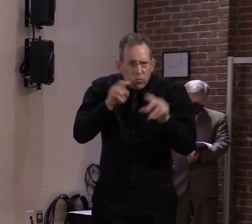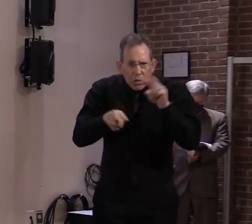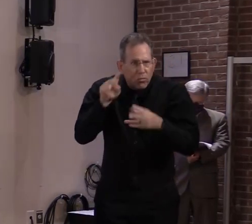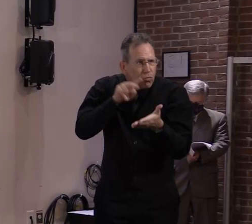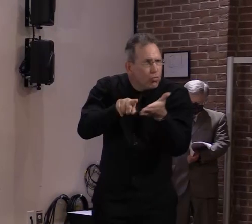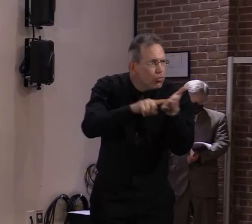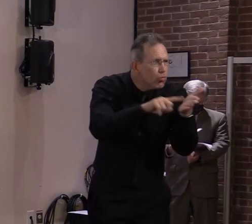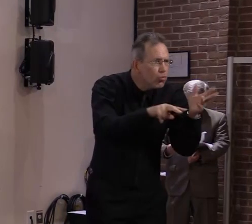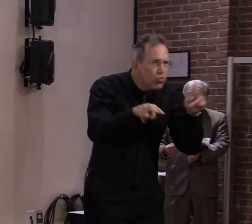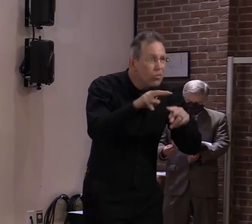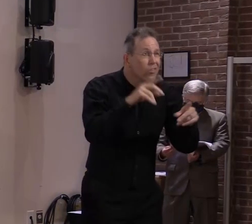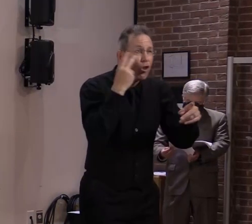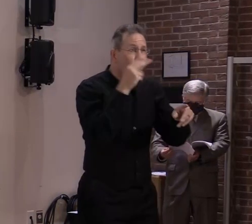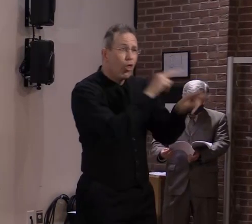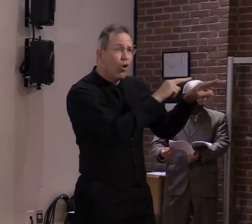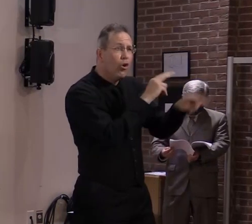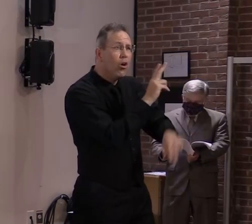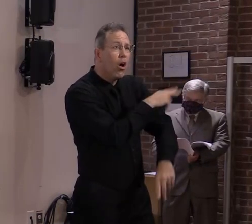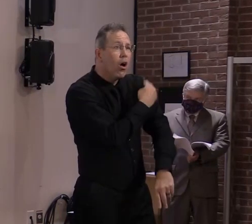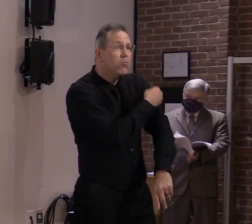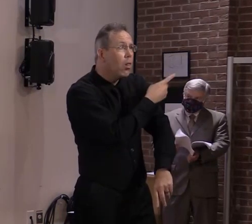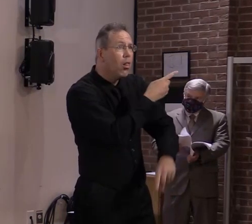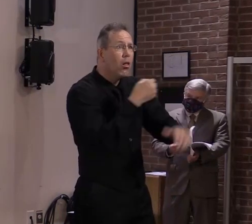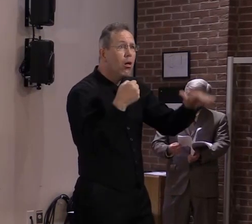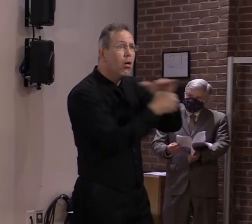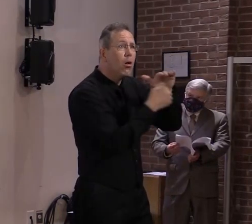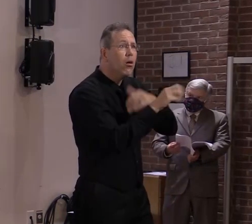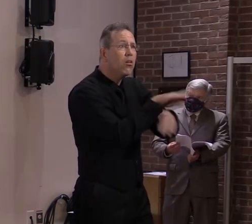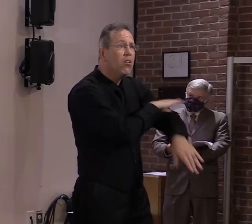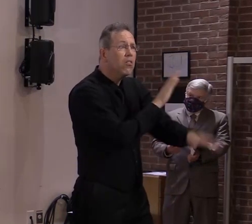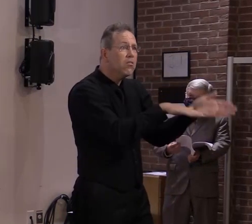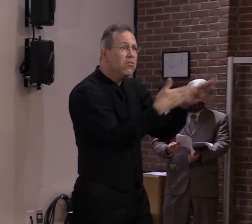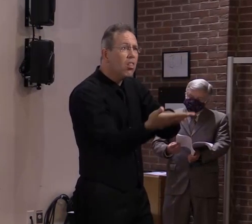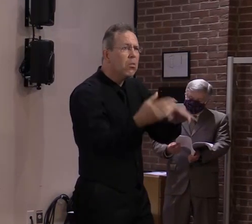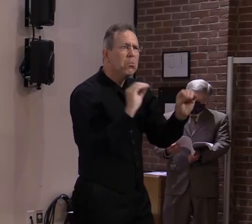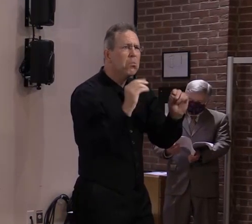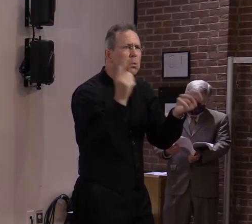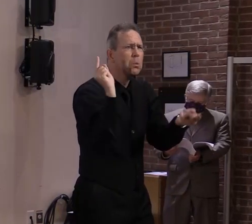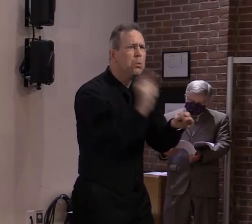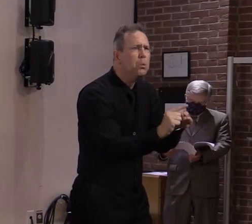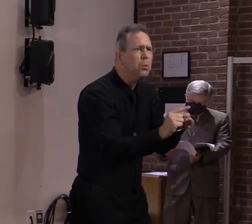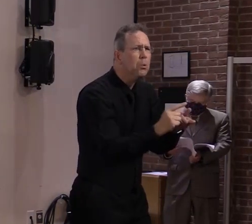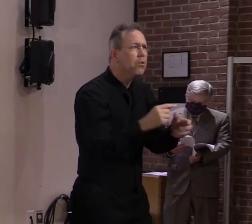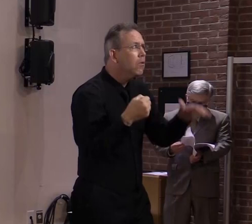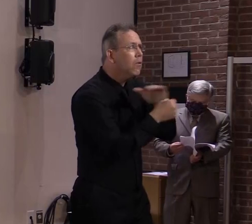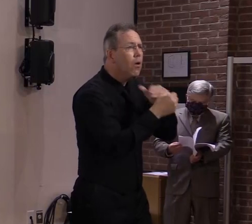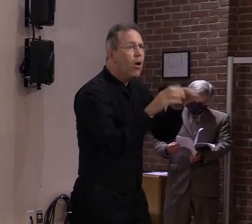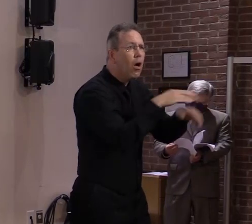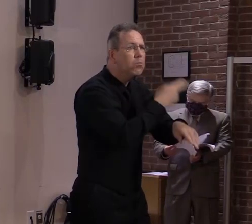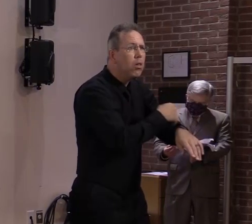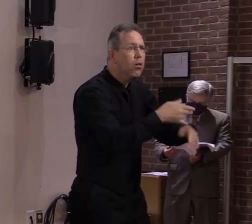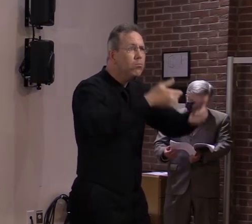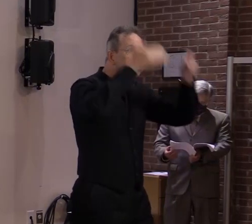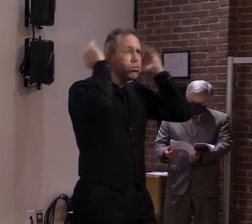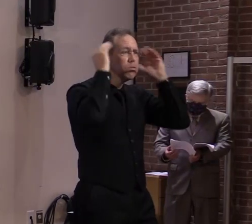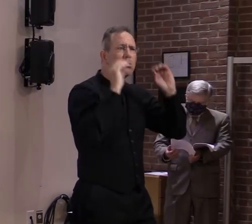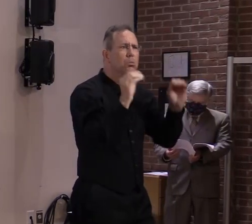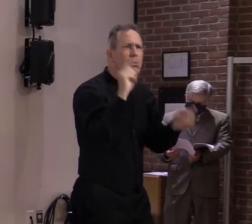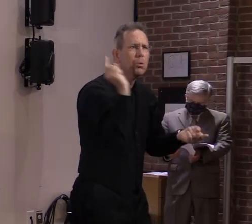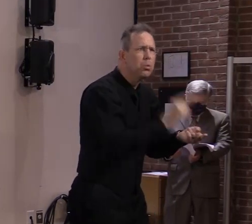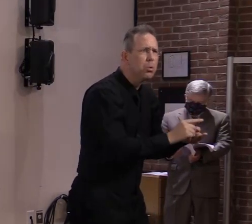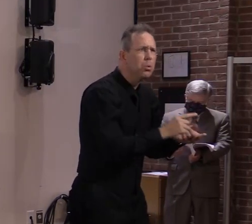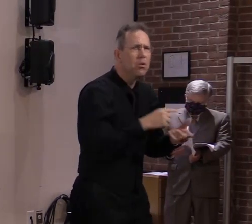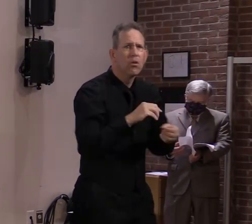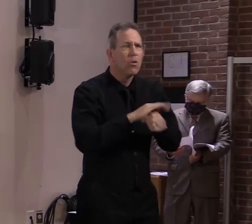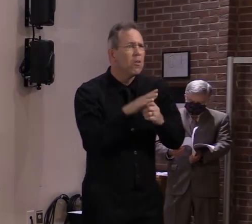our 7-day case count average, which is the lowest it's been since November. And this is especially true for those 65 and